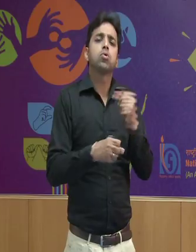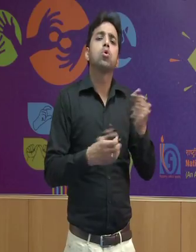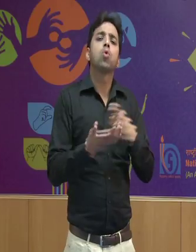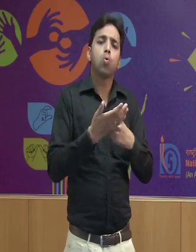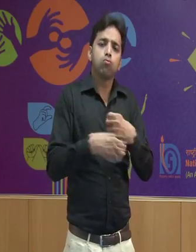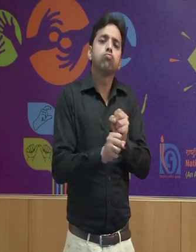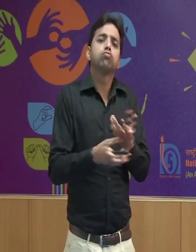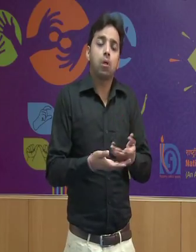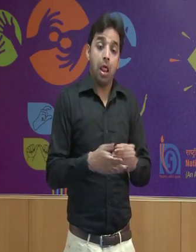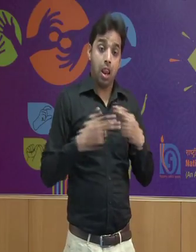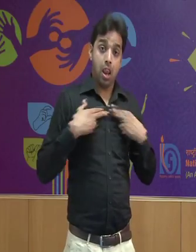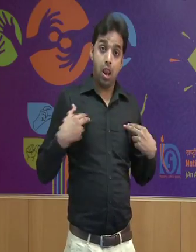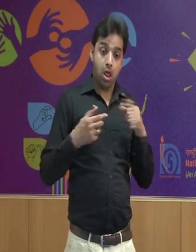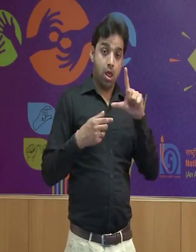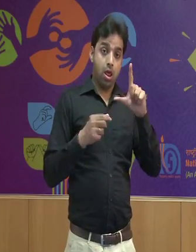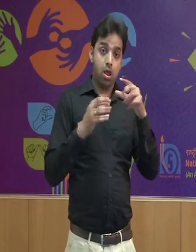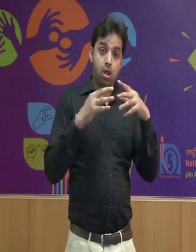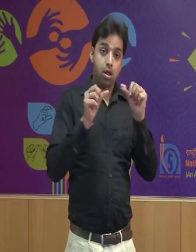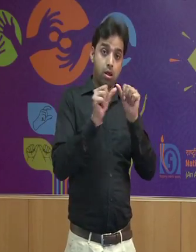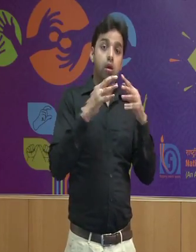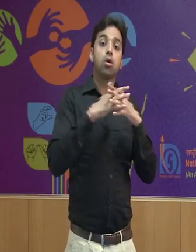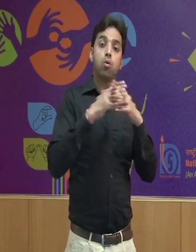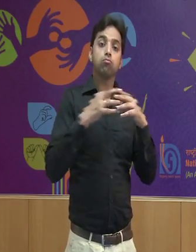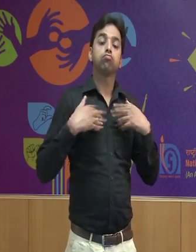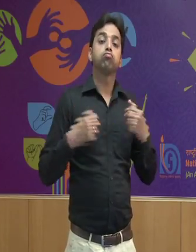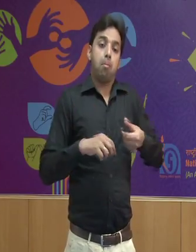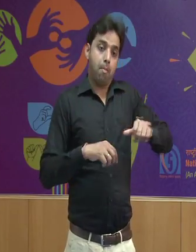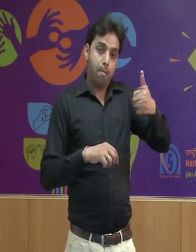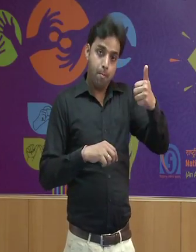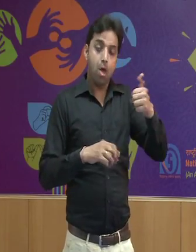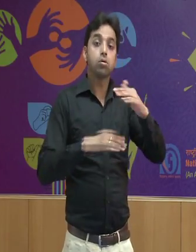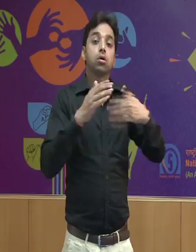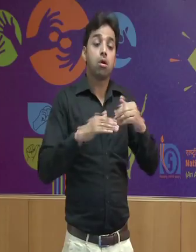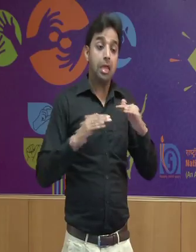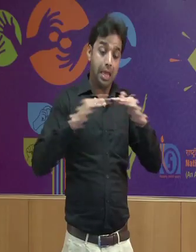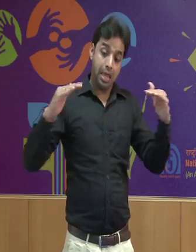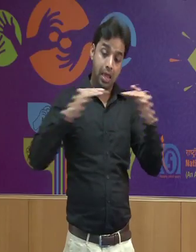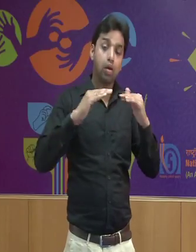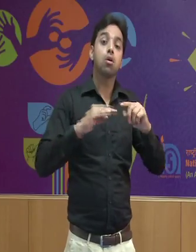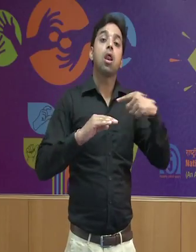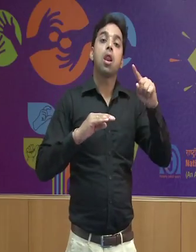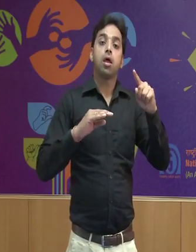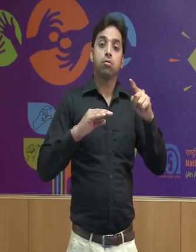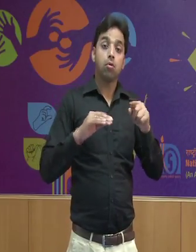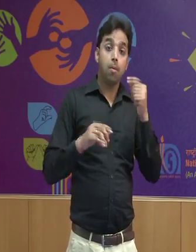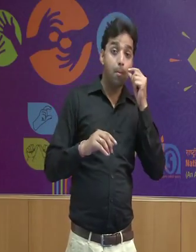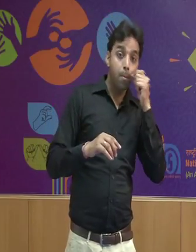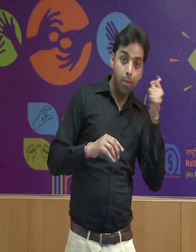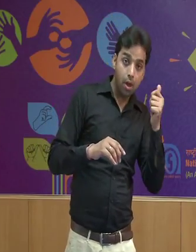Many laws were passed that gave equal rights to both men and